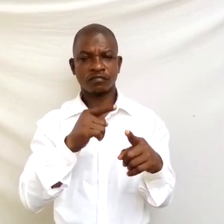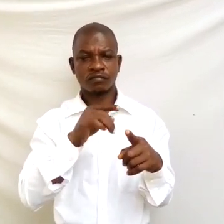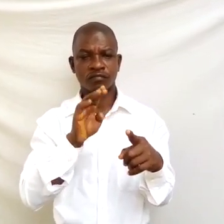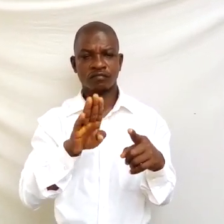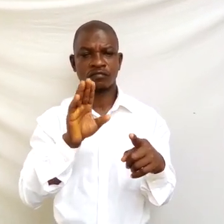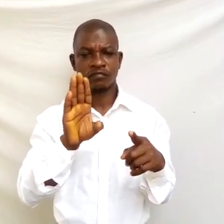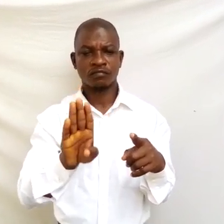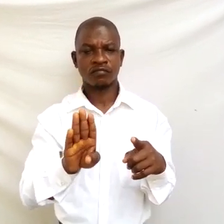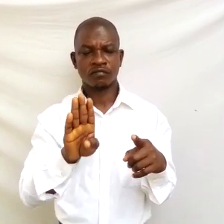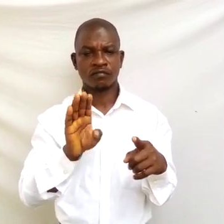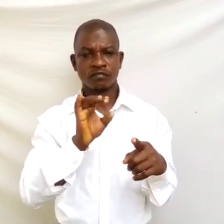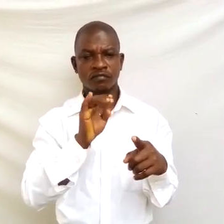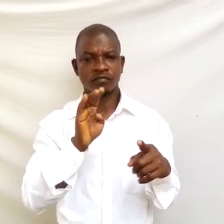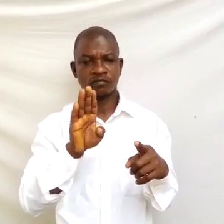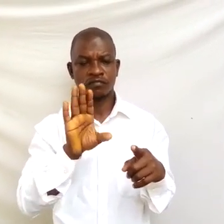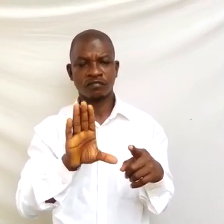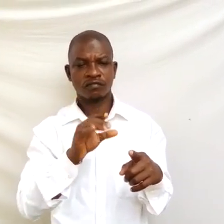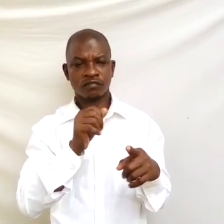BC plus ABC.